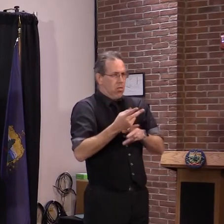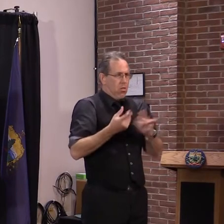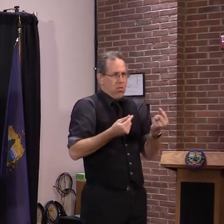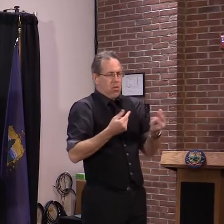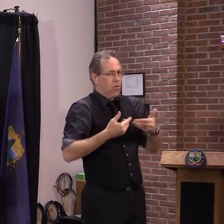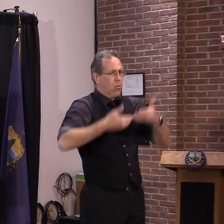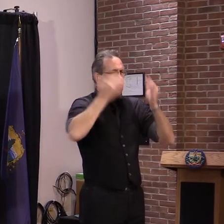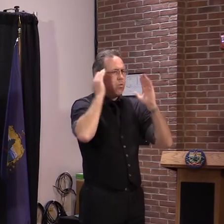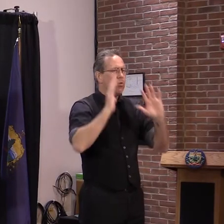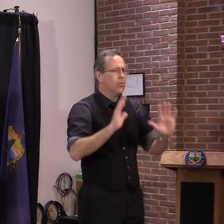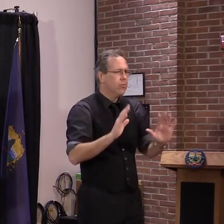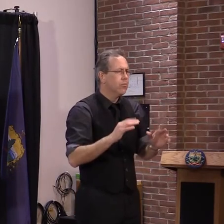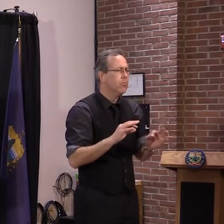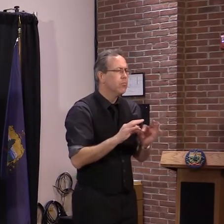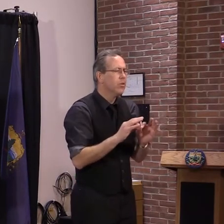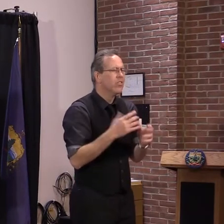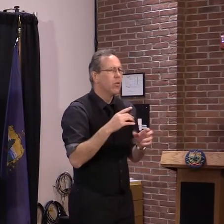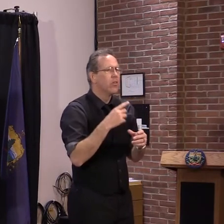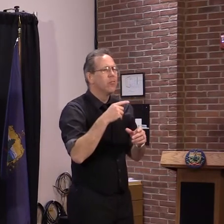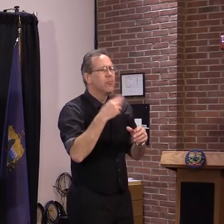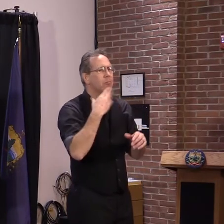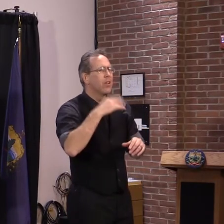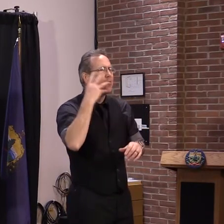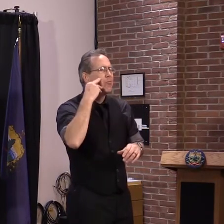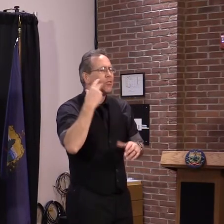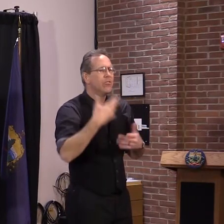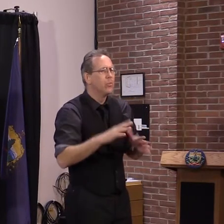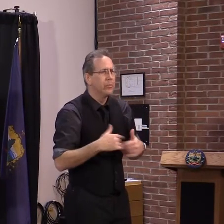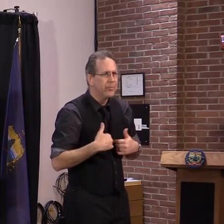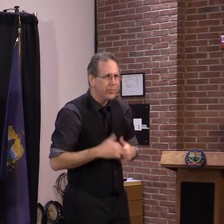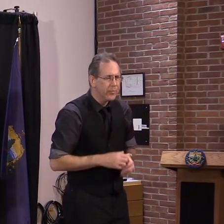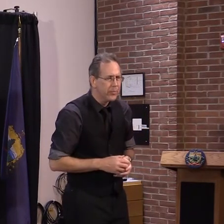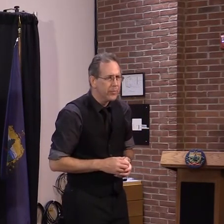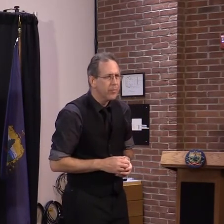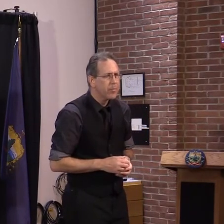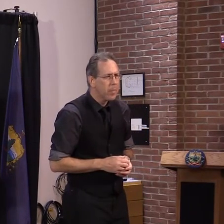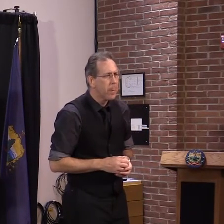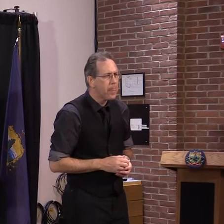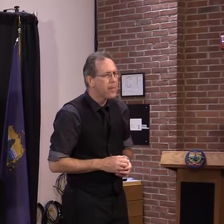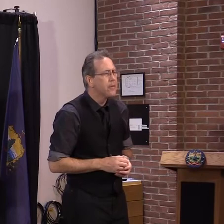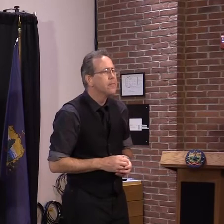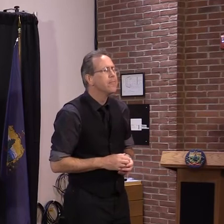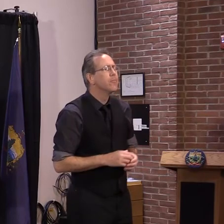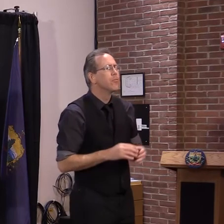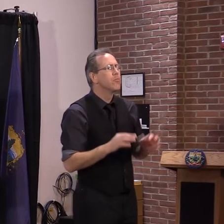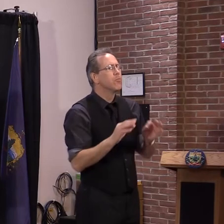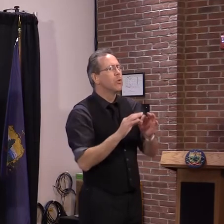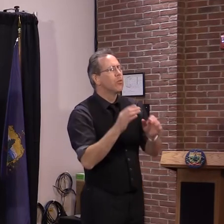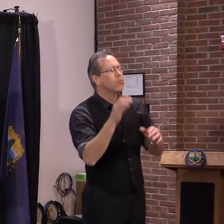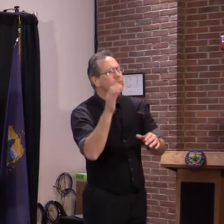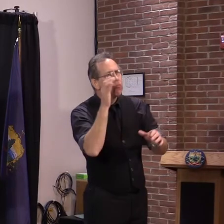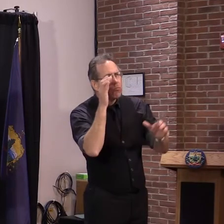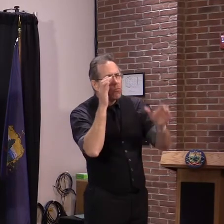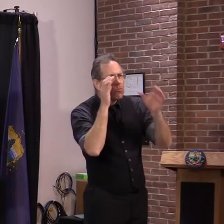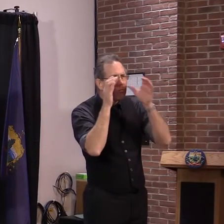that. I'd really, you know, folks need to really tune in and follow those mitigation cues as they come out.